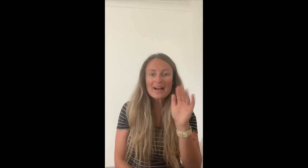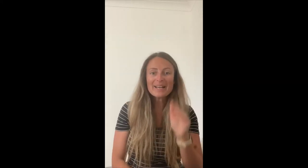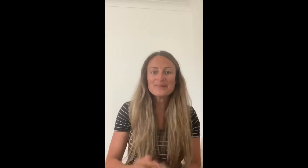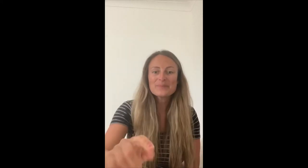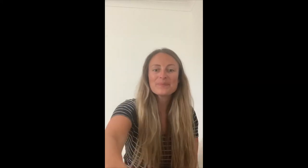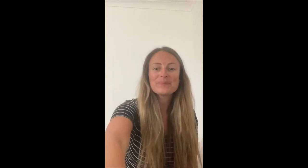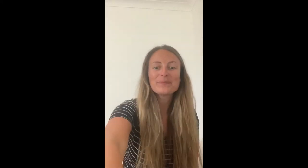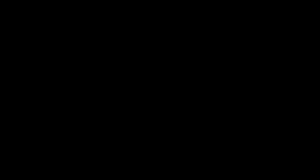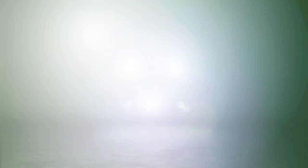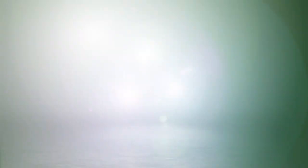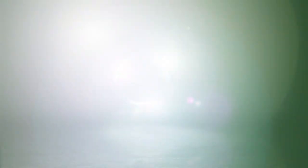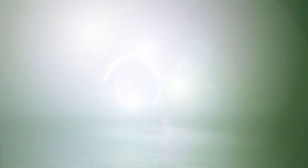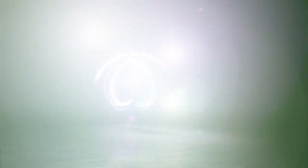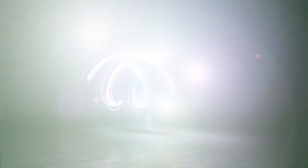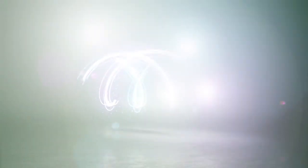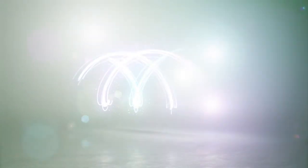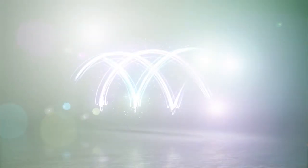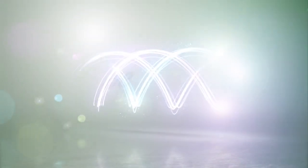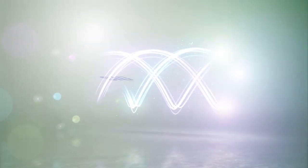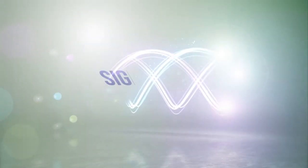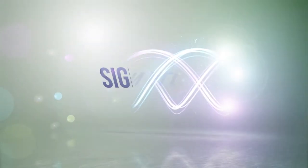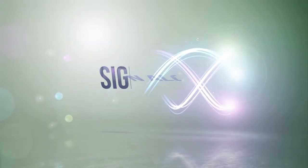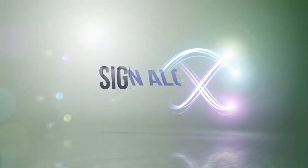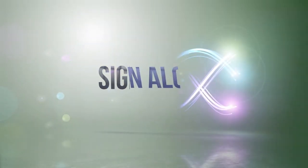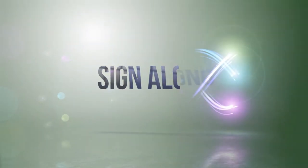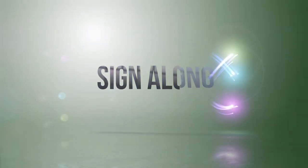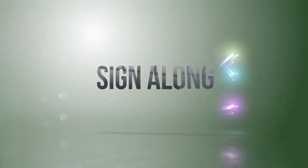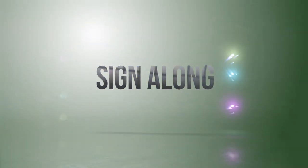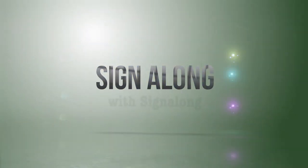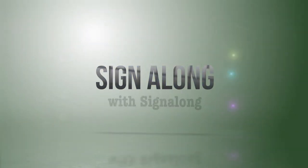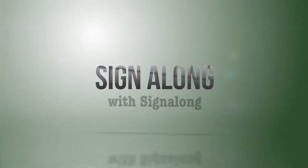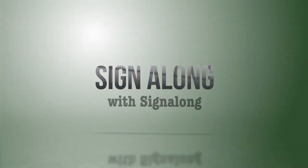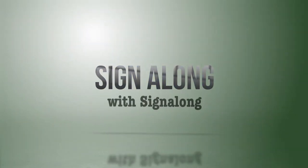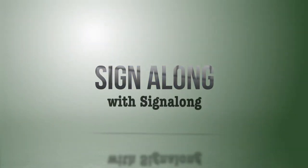Bye!